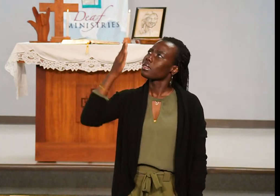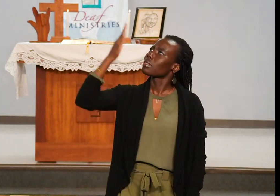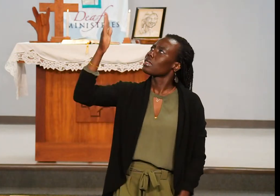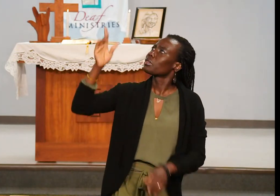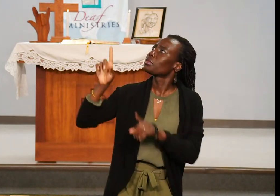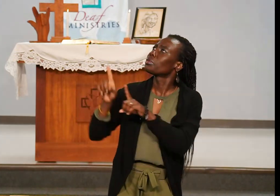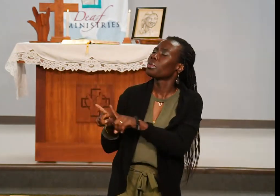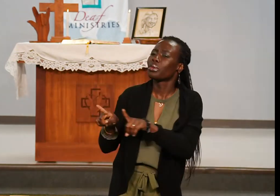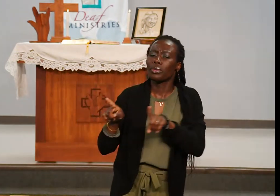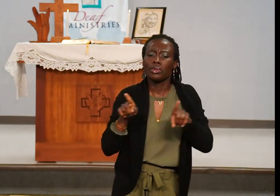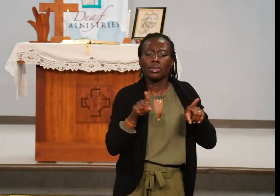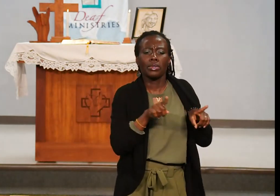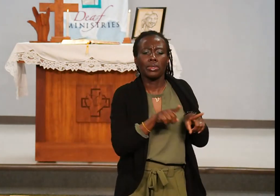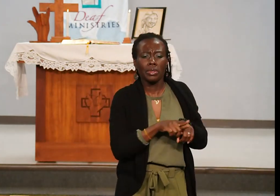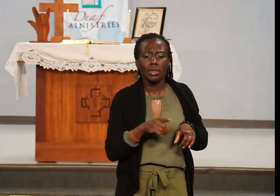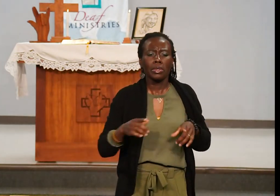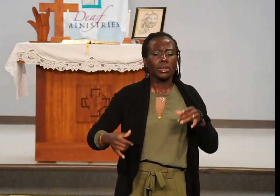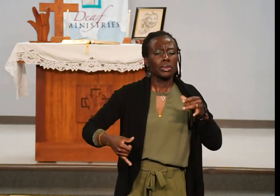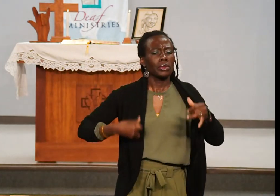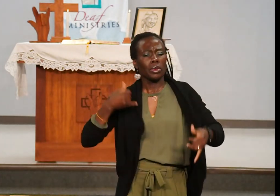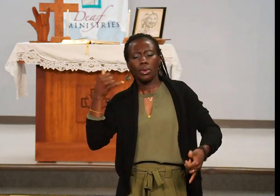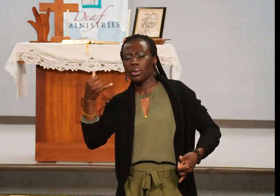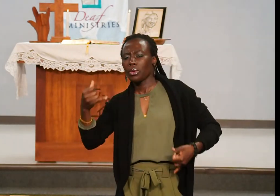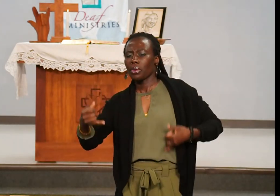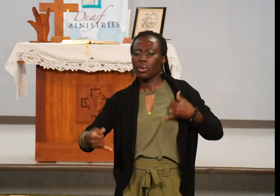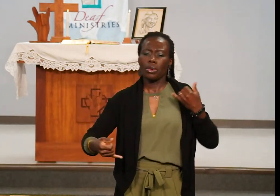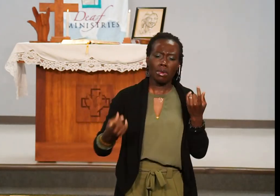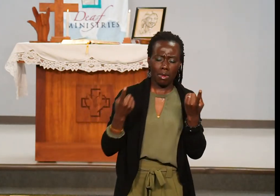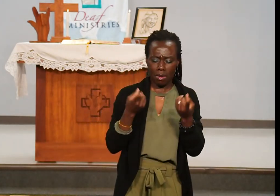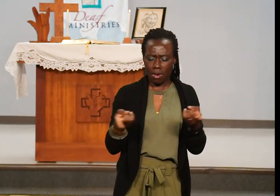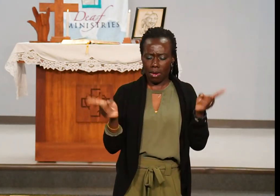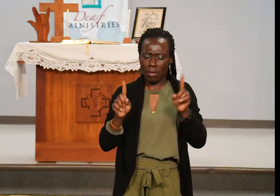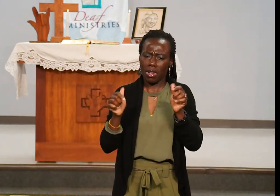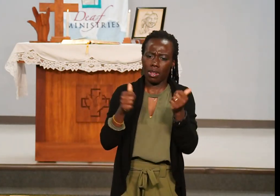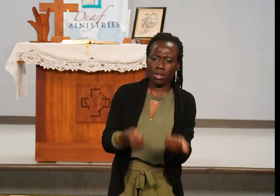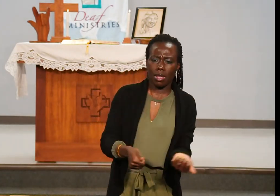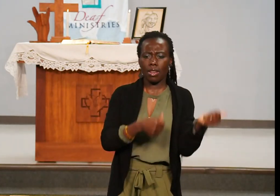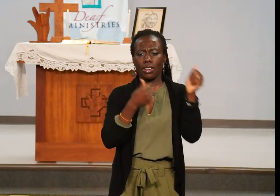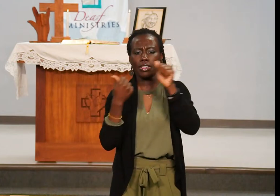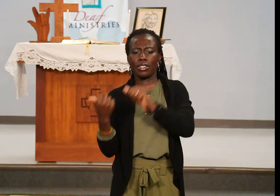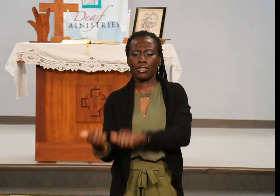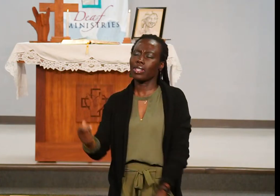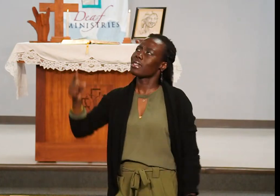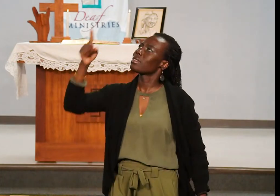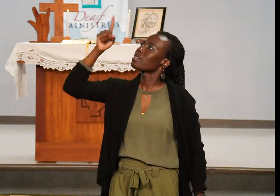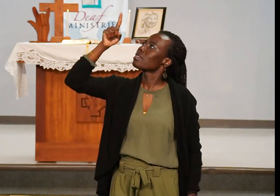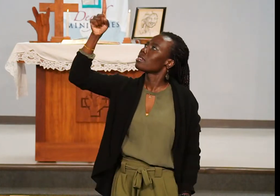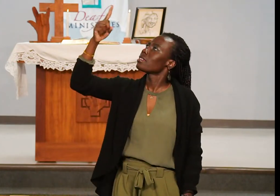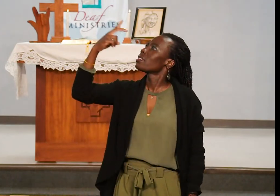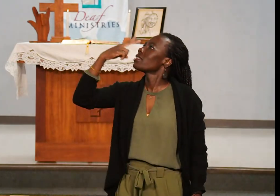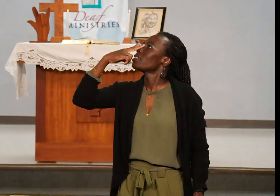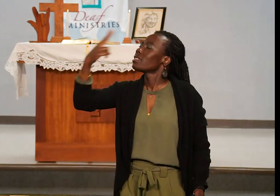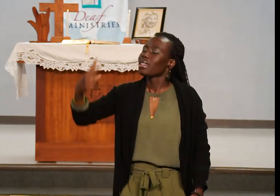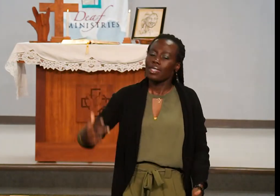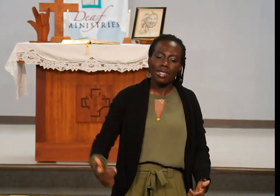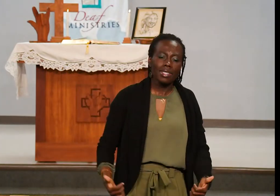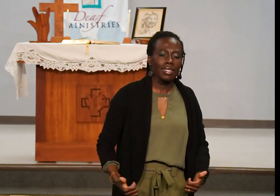I rejoiced the day that you were baptized